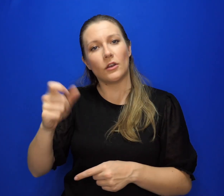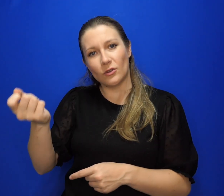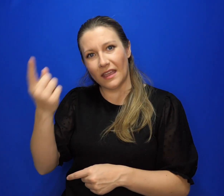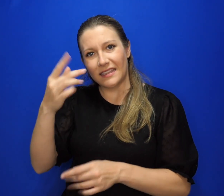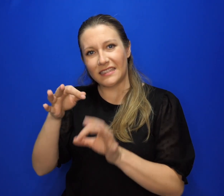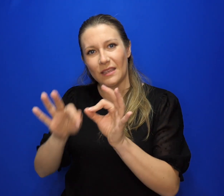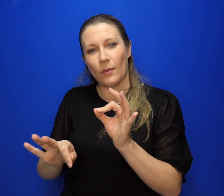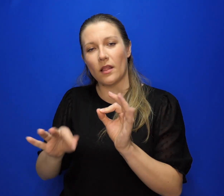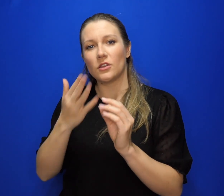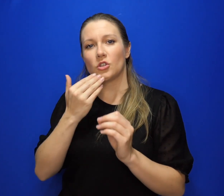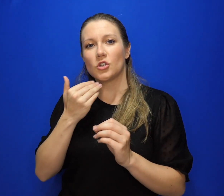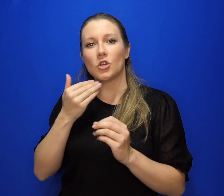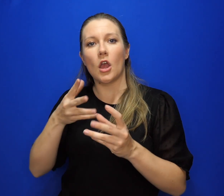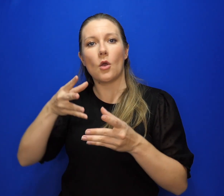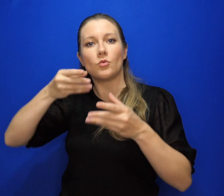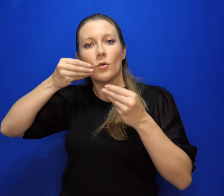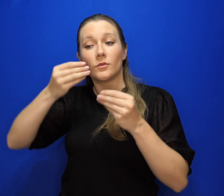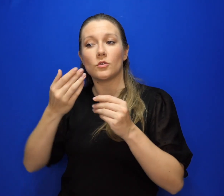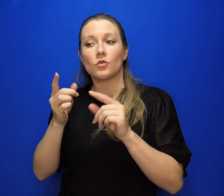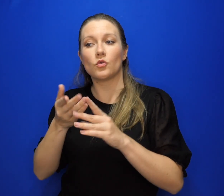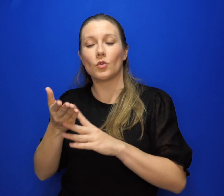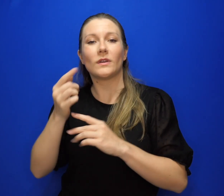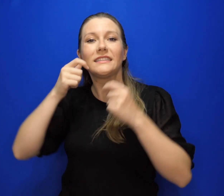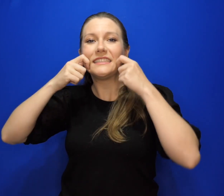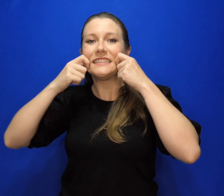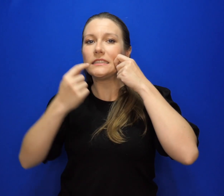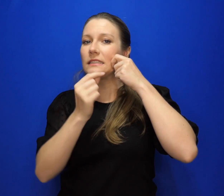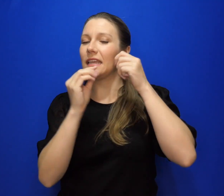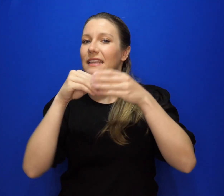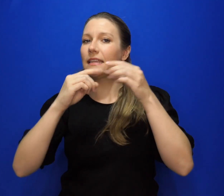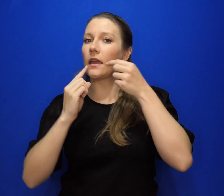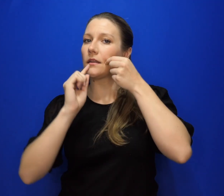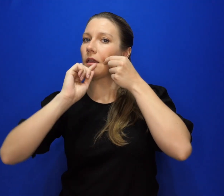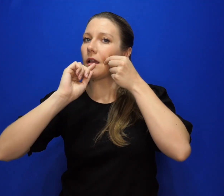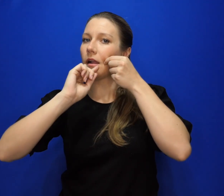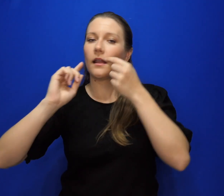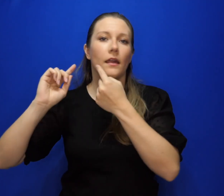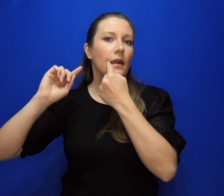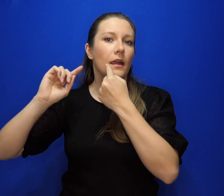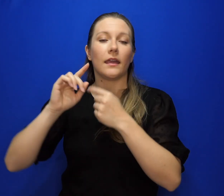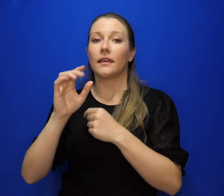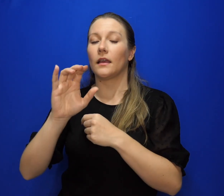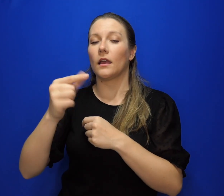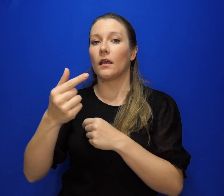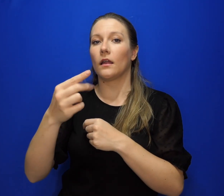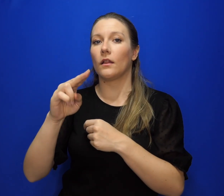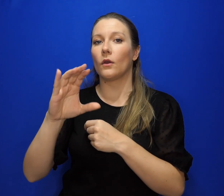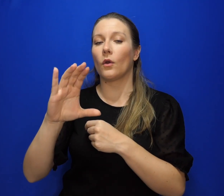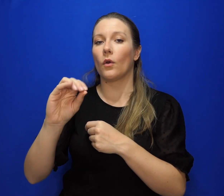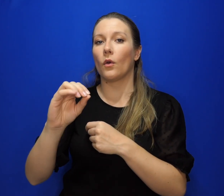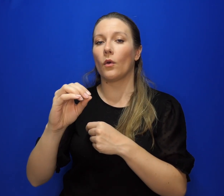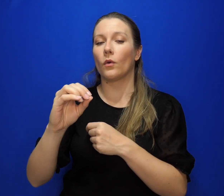through your cheeks, like inside of your cheeks. So you can rub like glucose gel in there. You can try tablets, but use